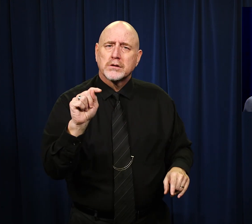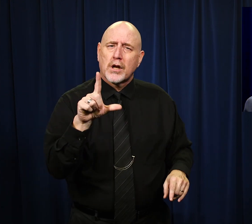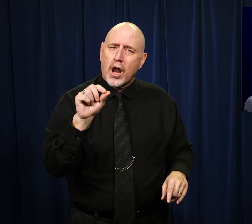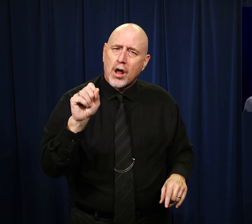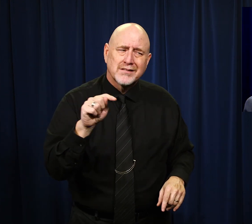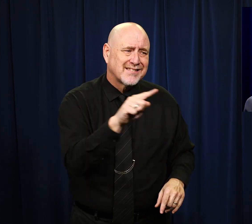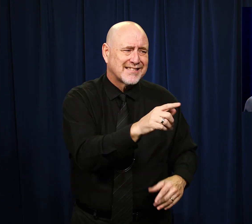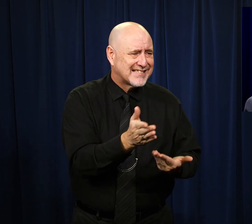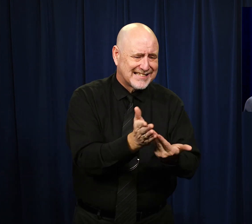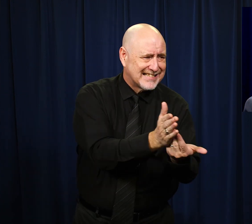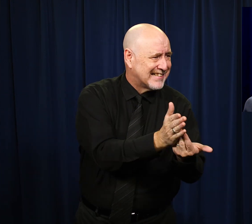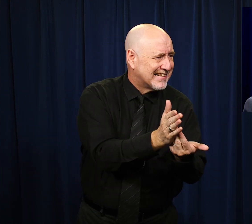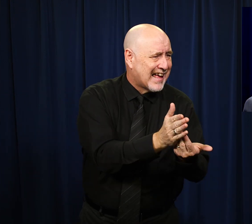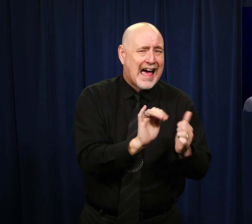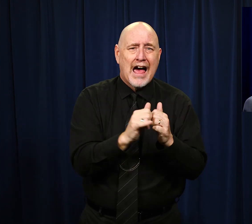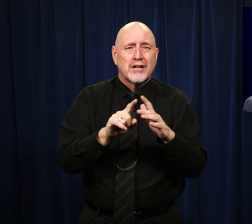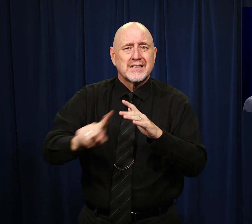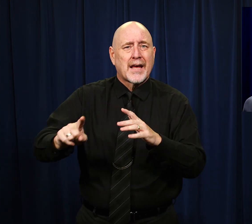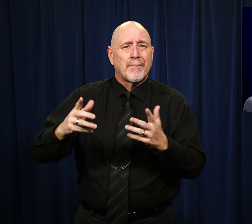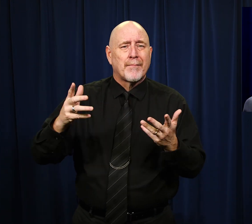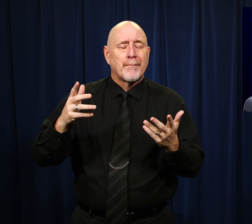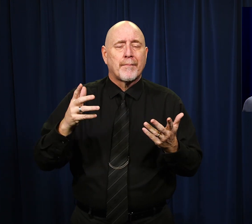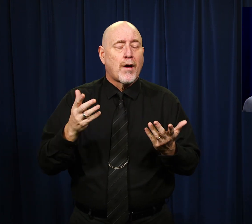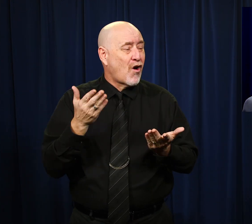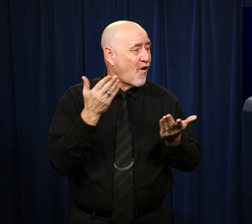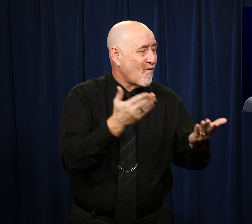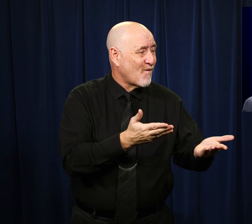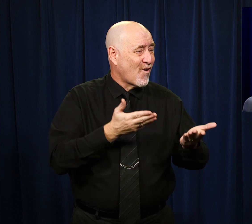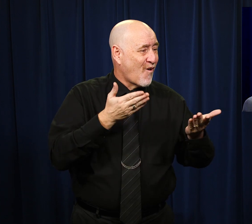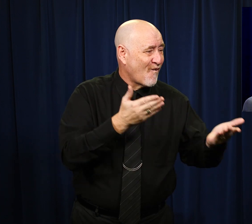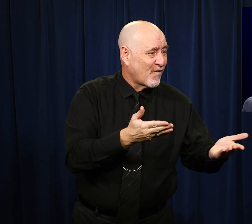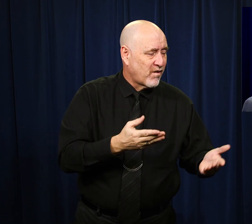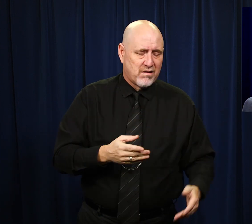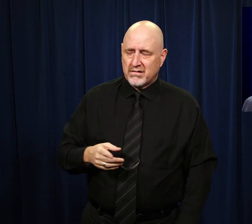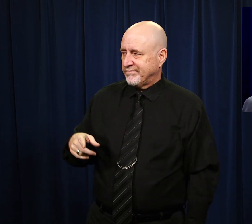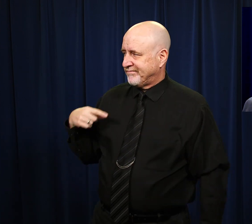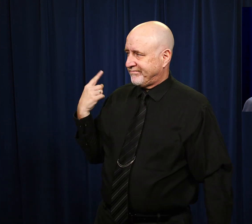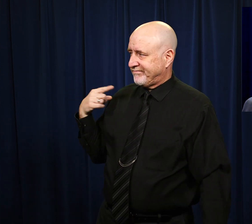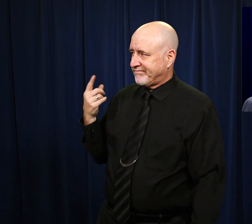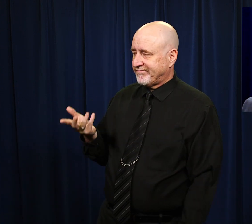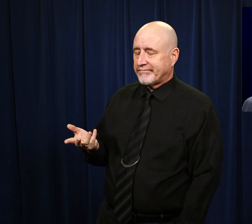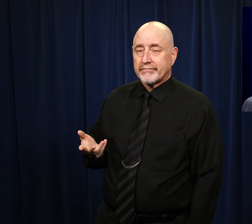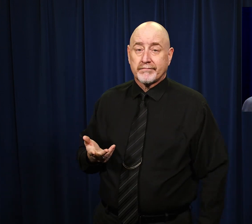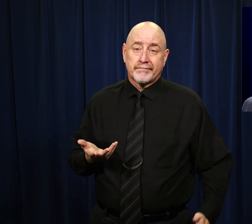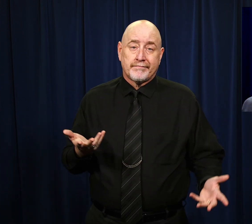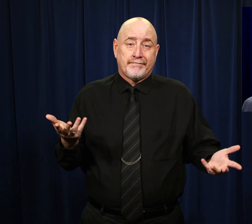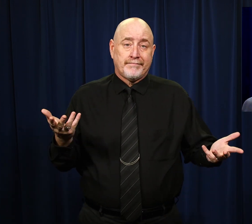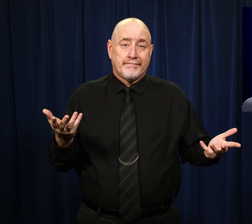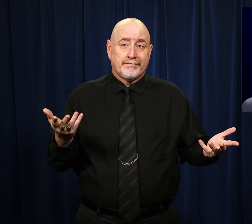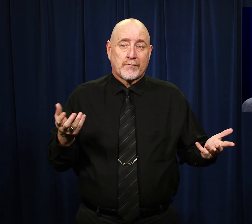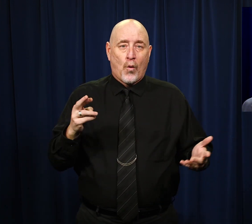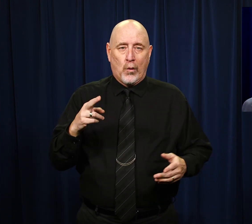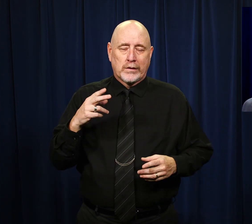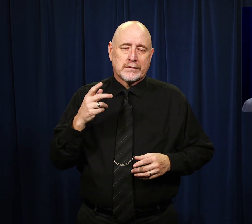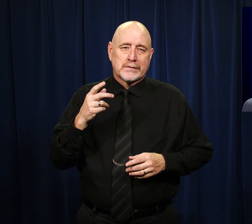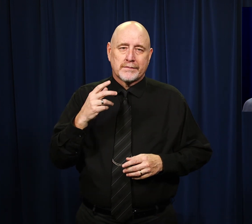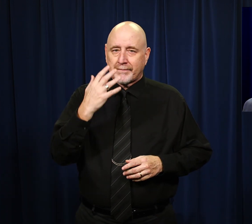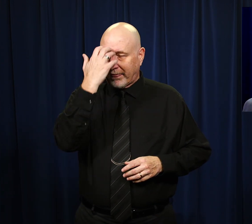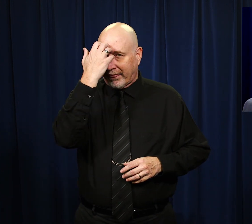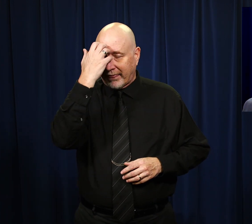are showing them a way out, how many times do those people think you're mad too? Or a little